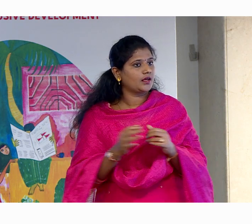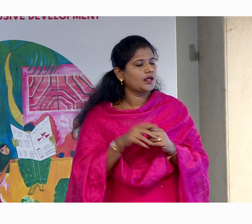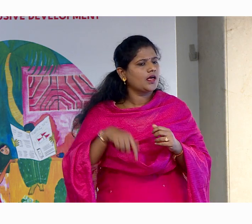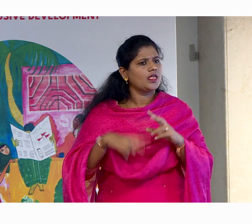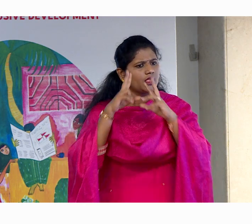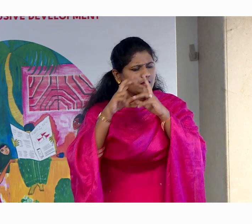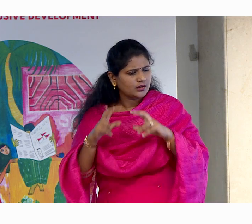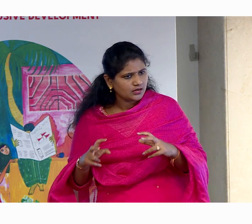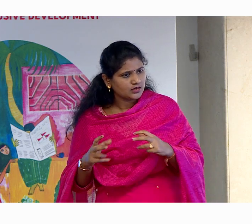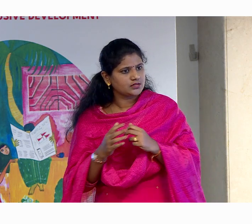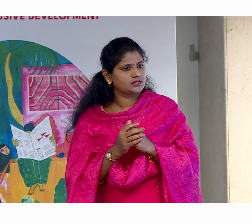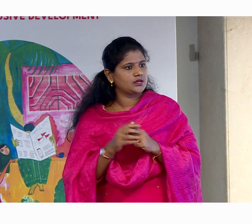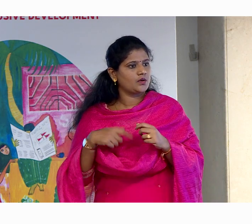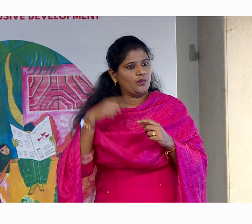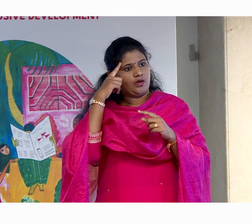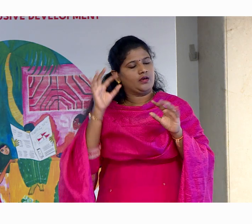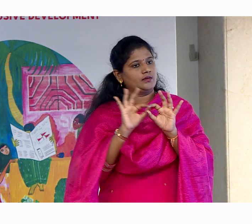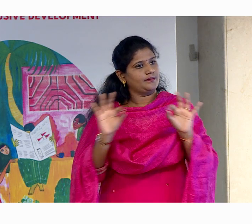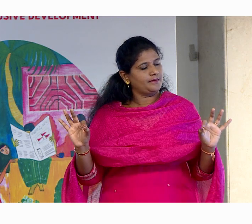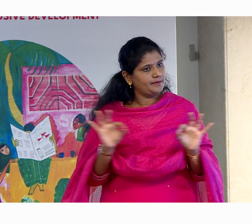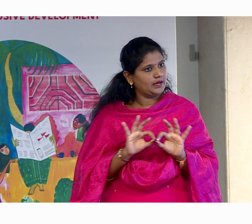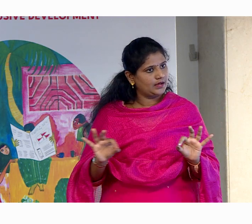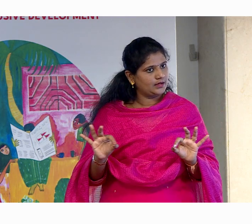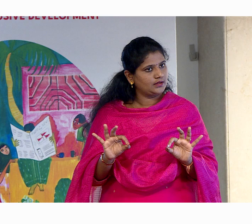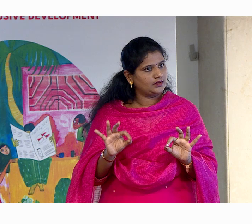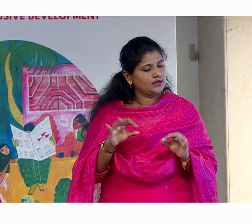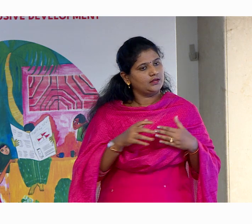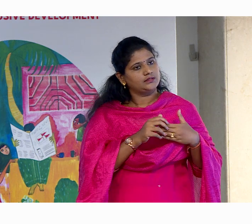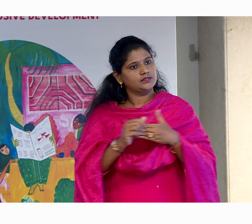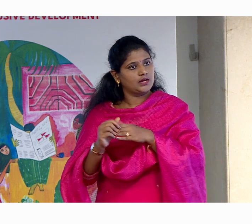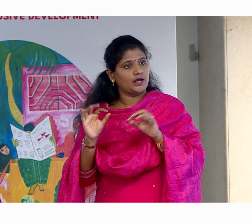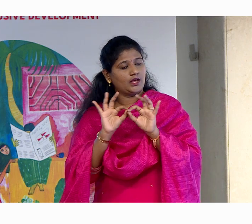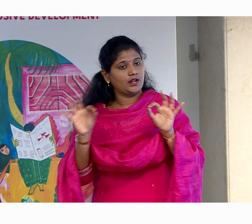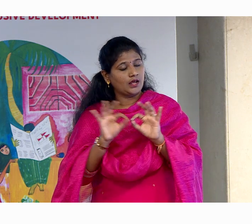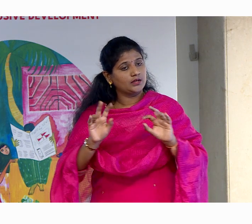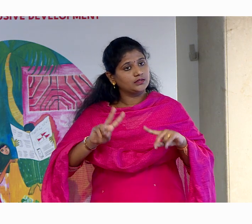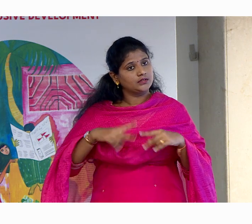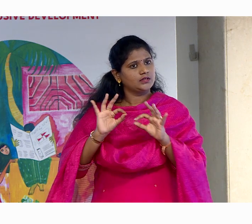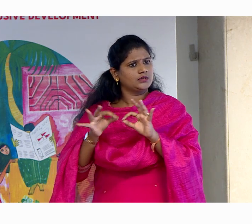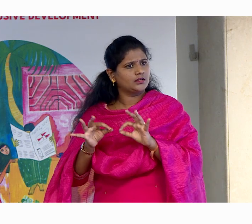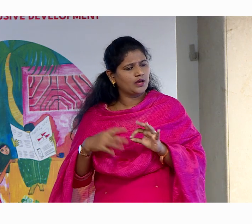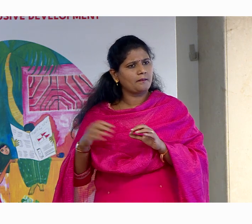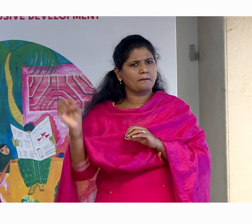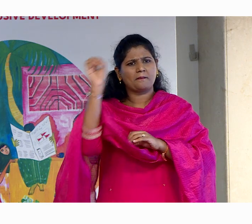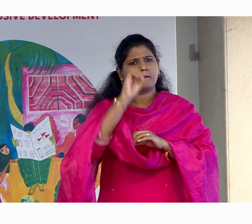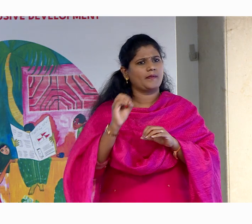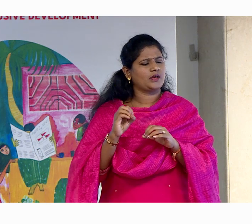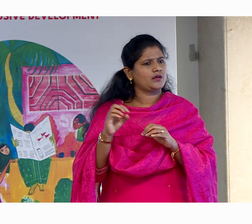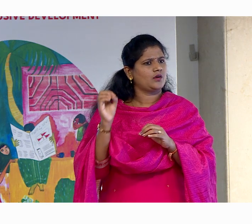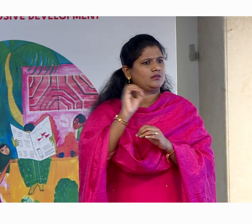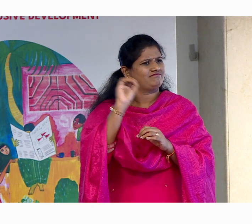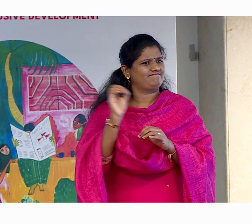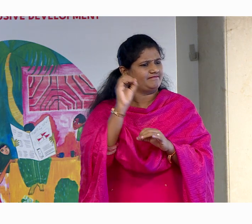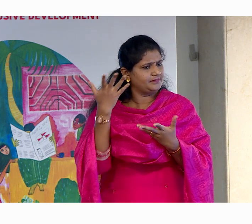work on Mindlines has shown that many of the guidelines that are produced by organizations like NICE, the National Institute for